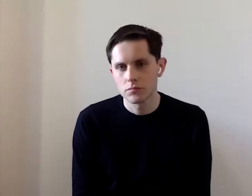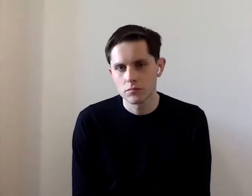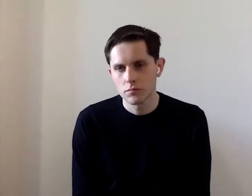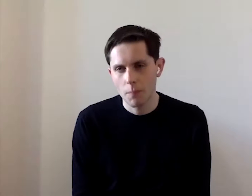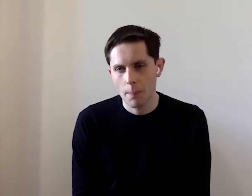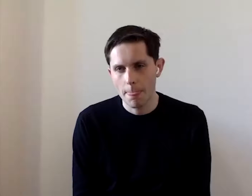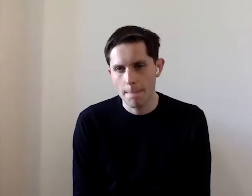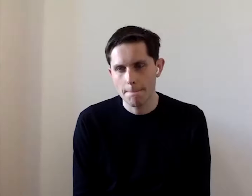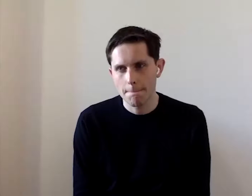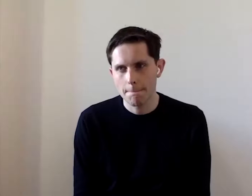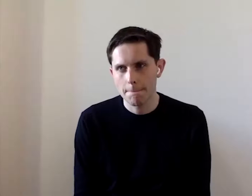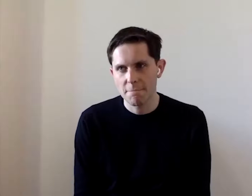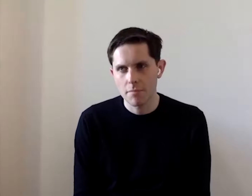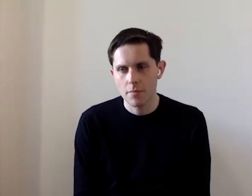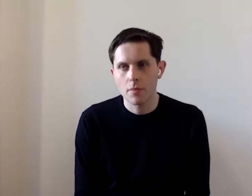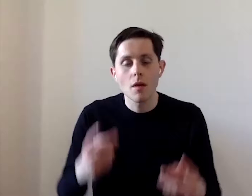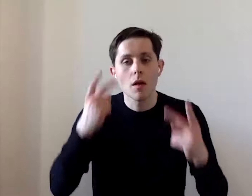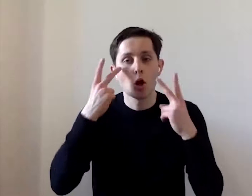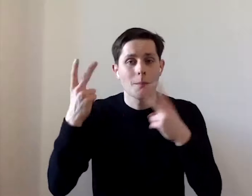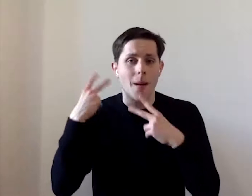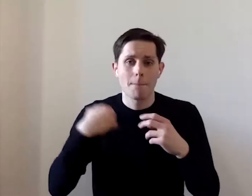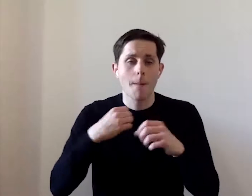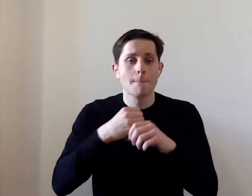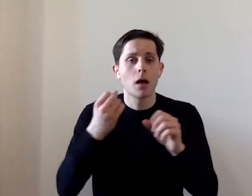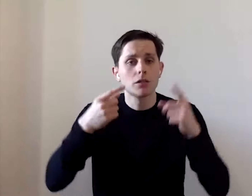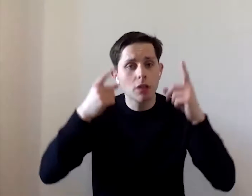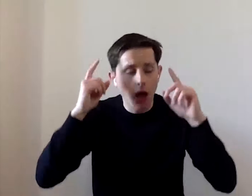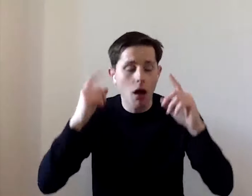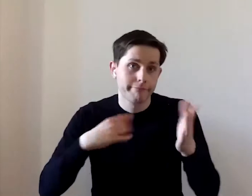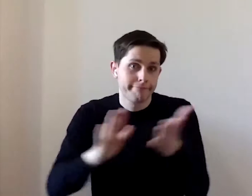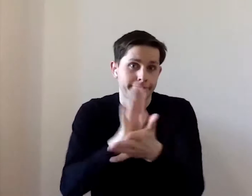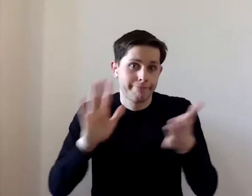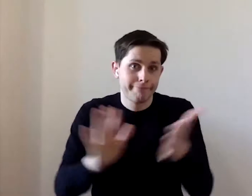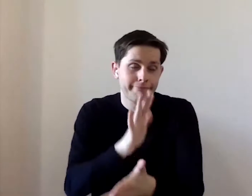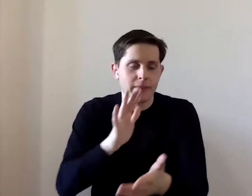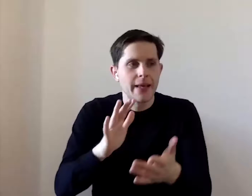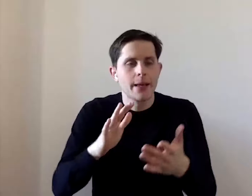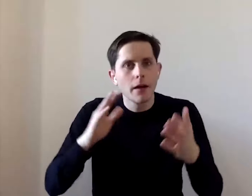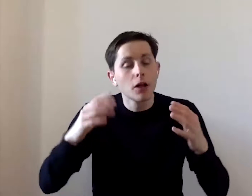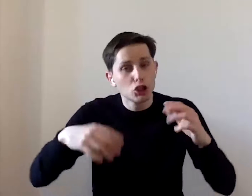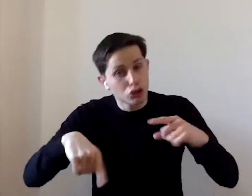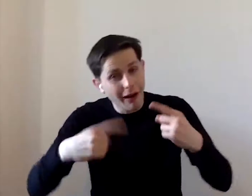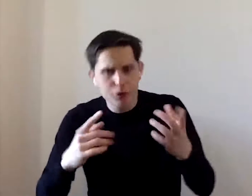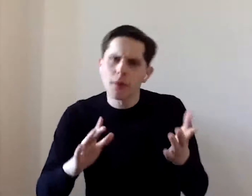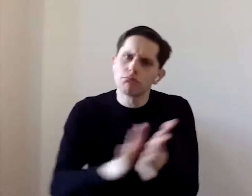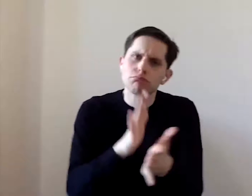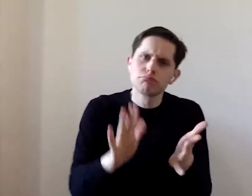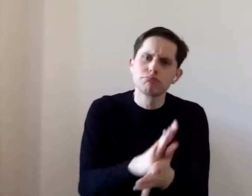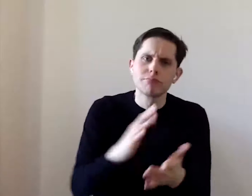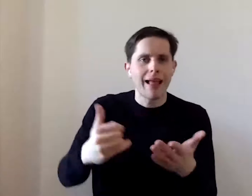for example, I mean, my master's was, despite all the challenges, I enjoyed it immensely,